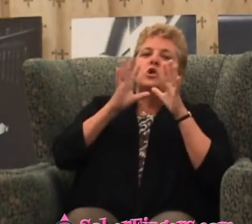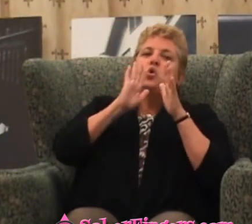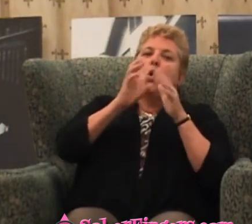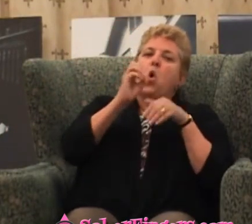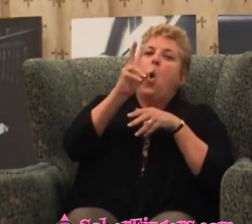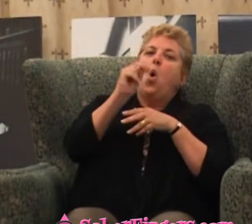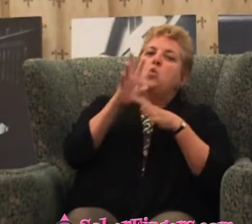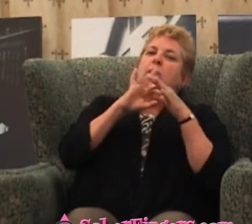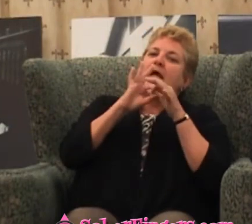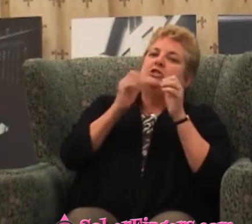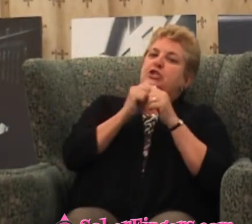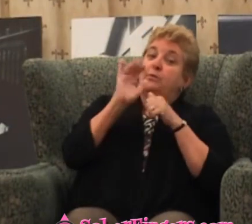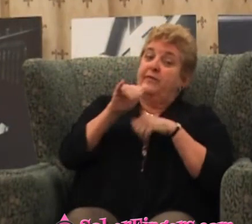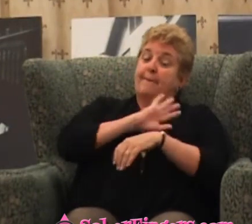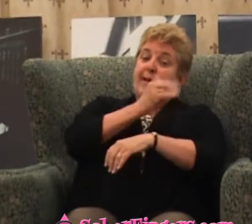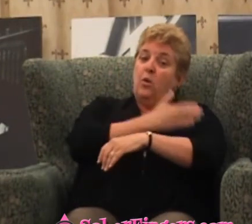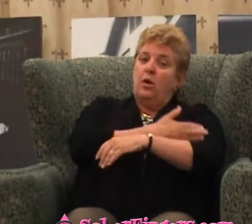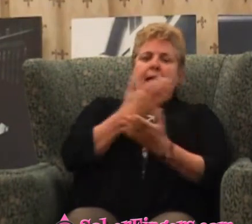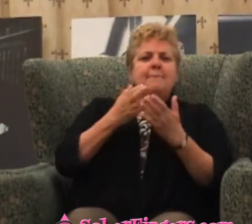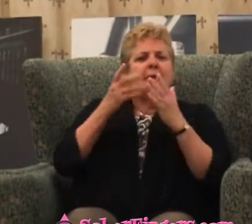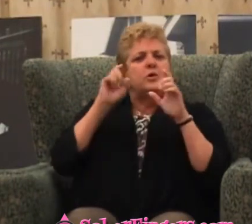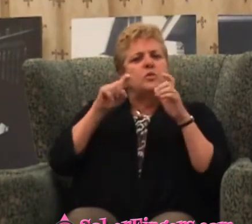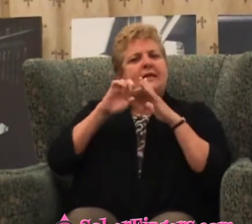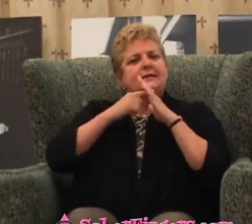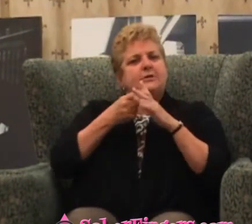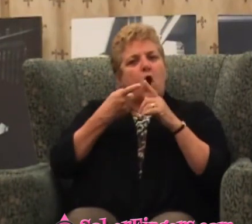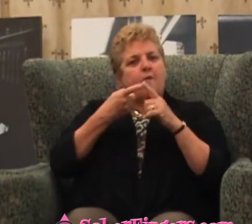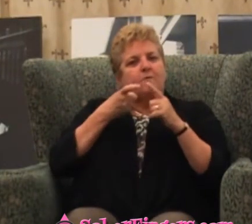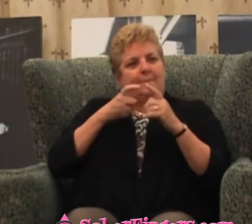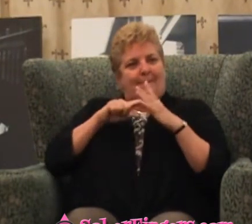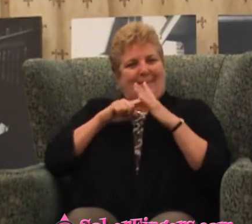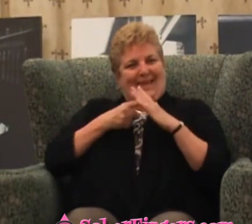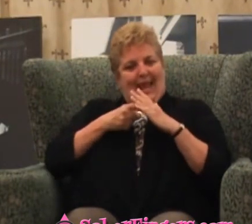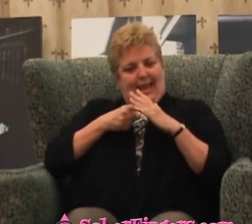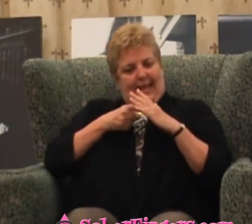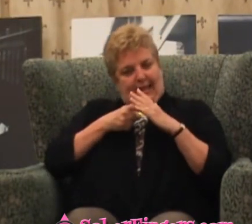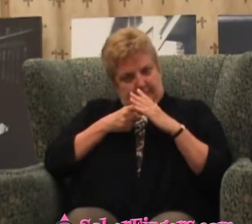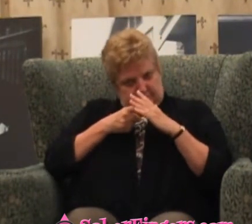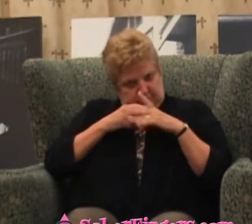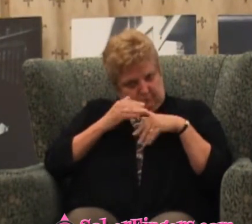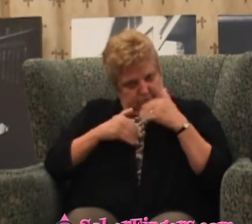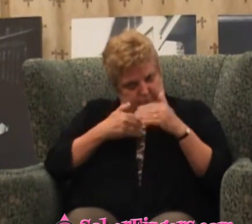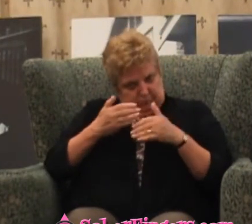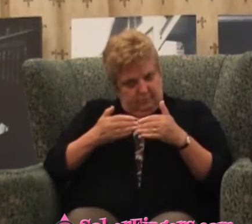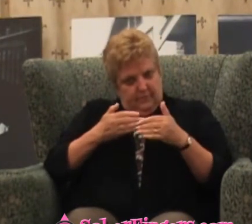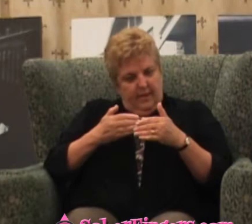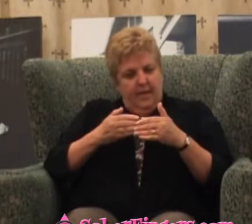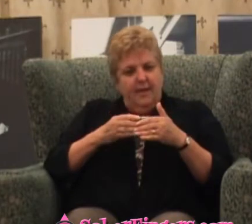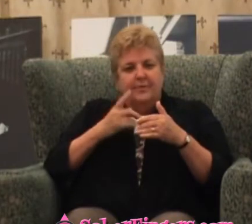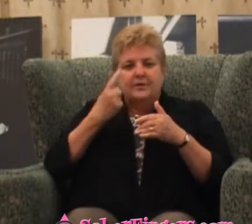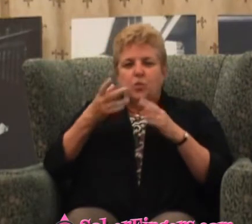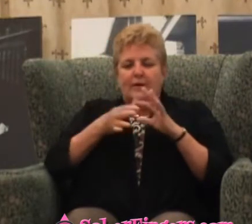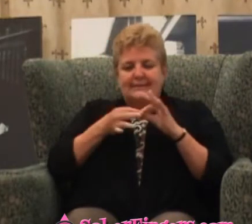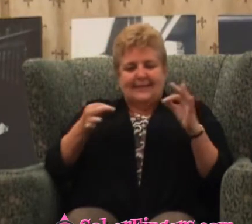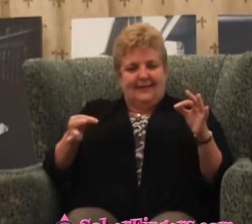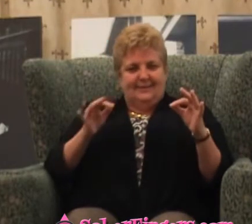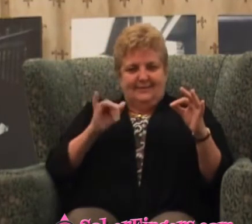And maybe you need to start from the ground up. There's a line in that chapter that I love so much, and it says this: